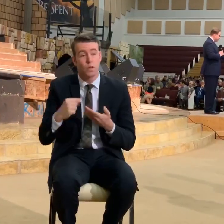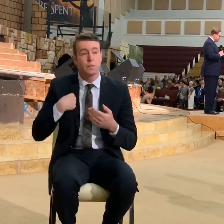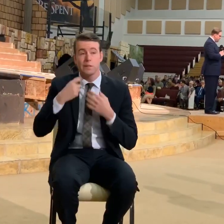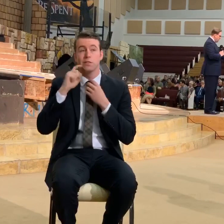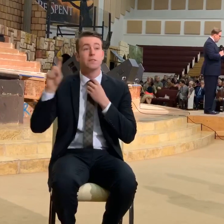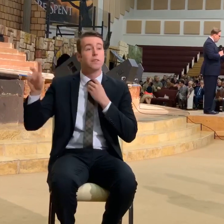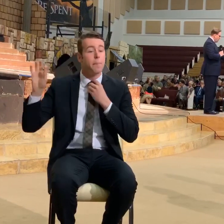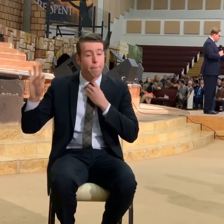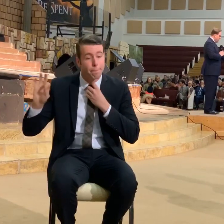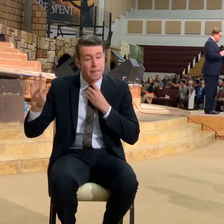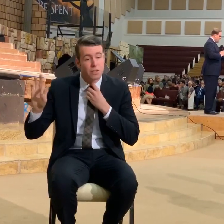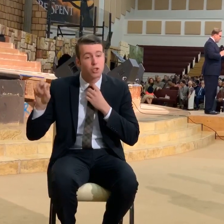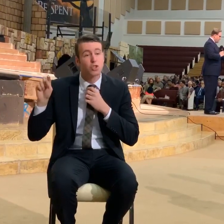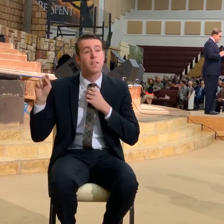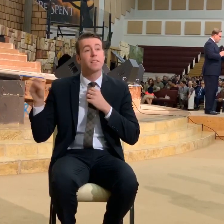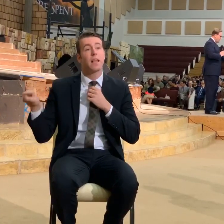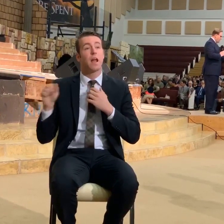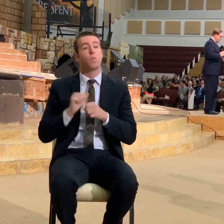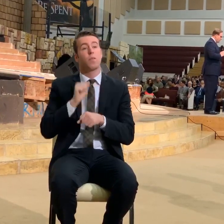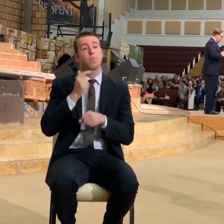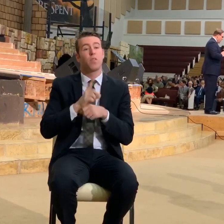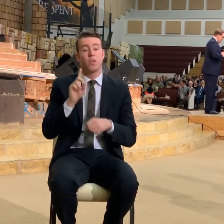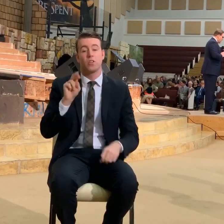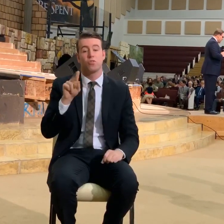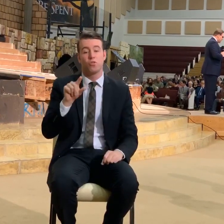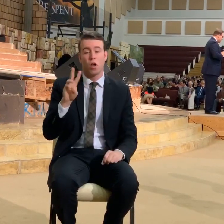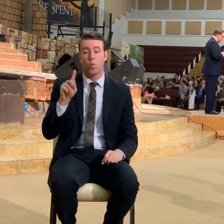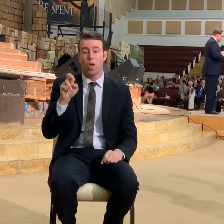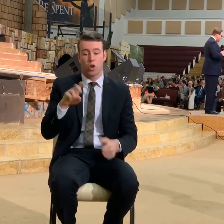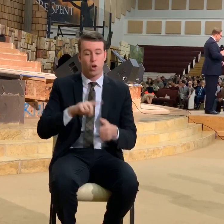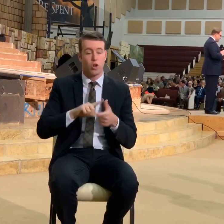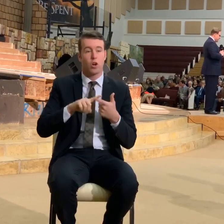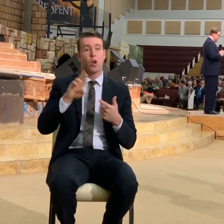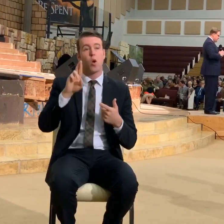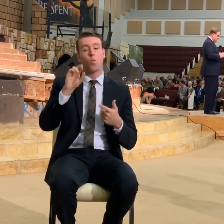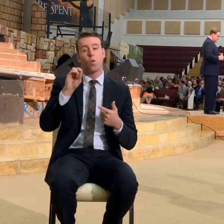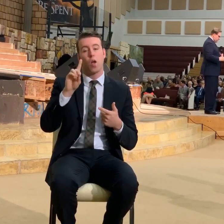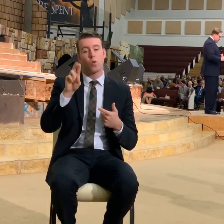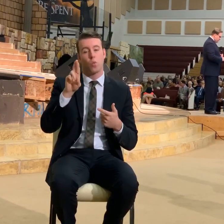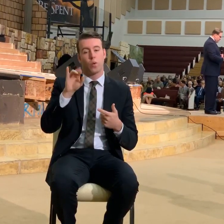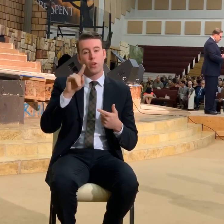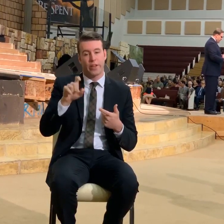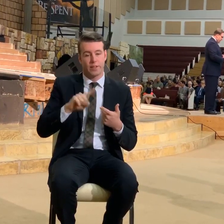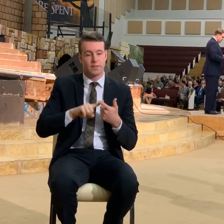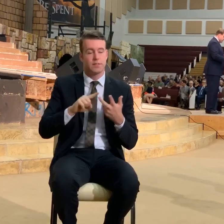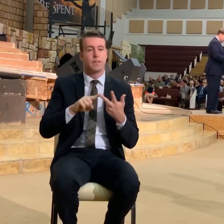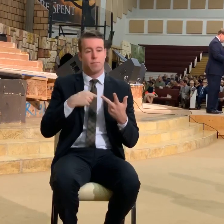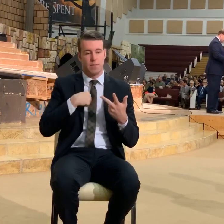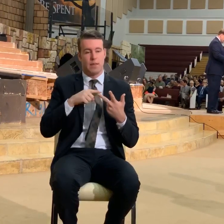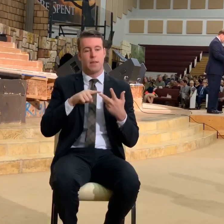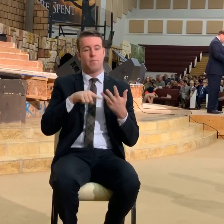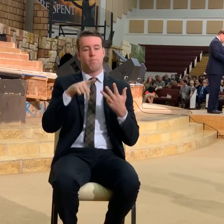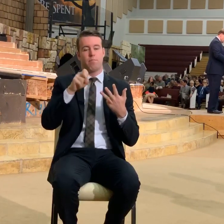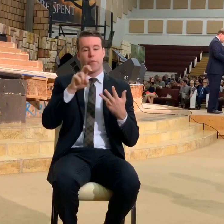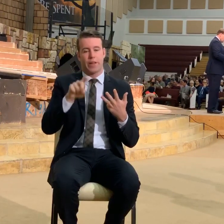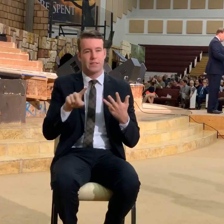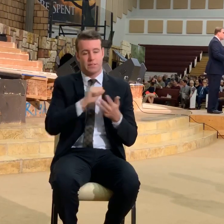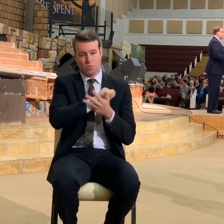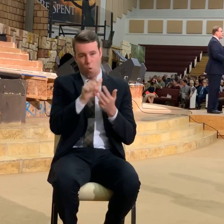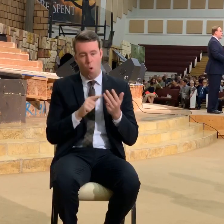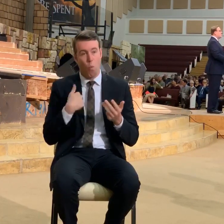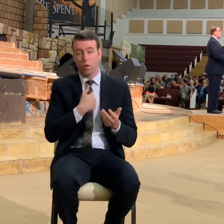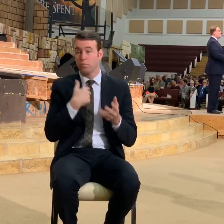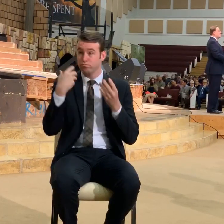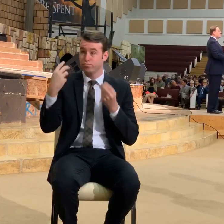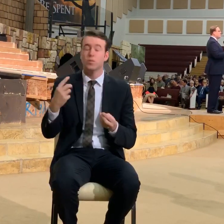there along with Brother Doug Walker, Brother Rodriguez, myself, and Brother Pettis. We thank God.